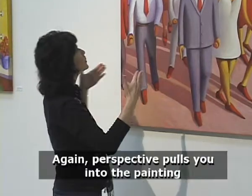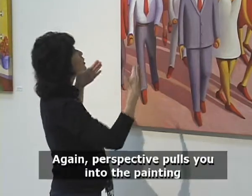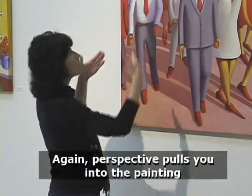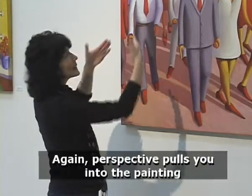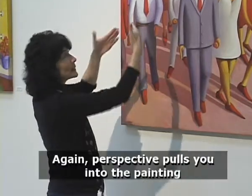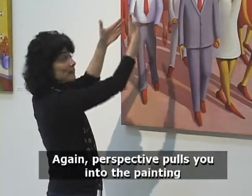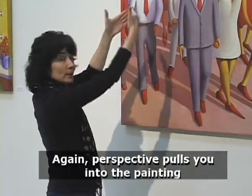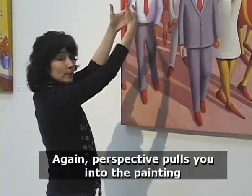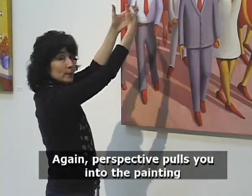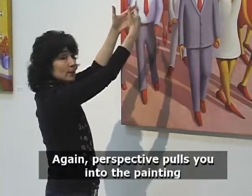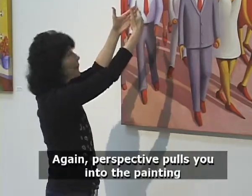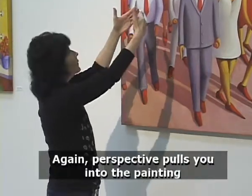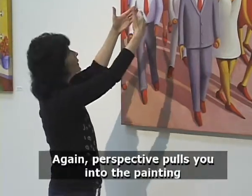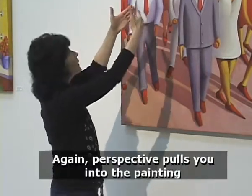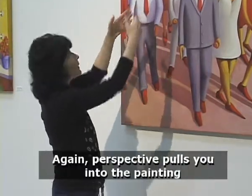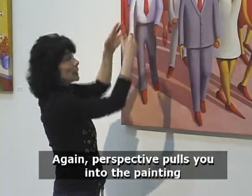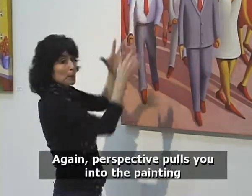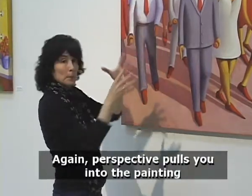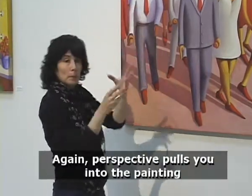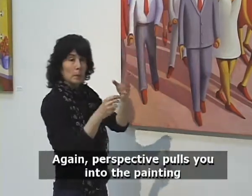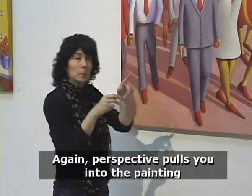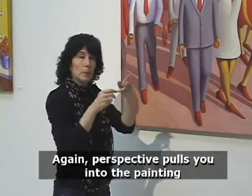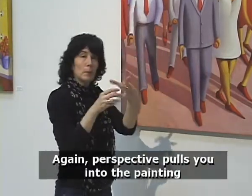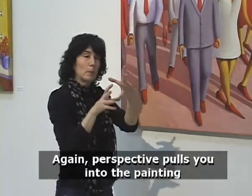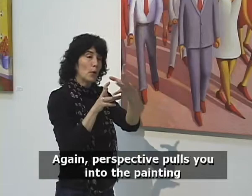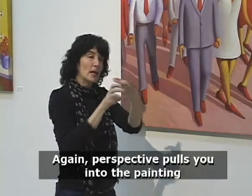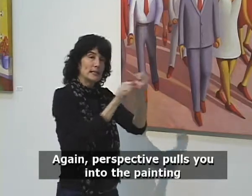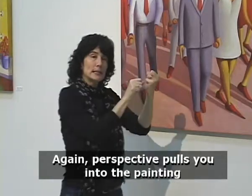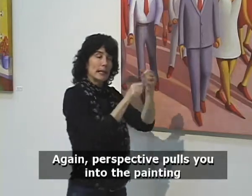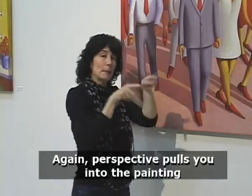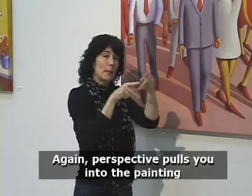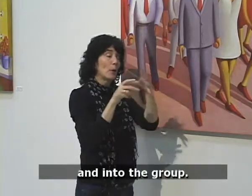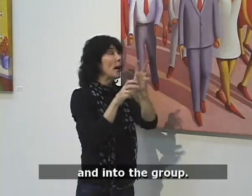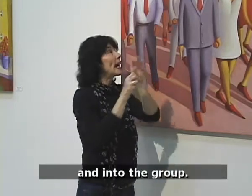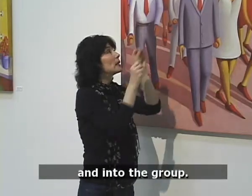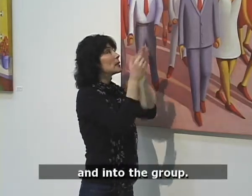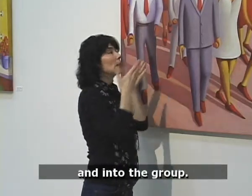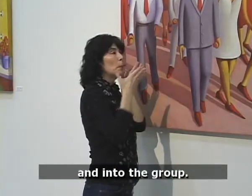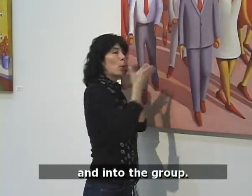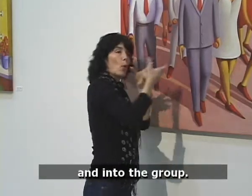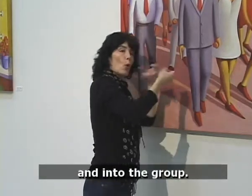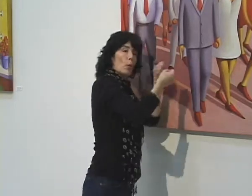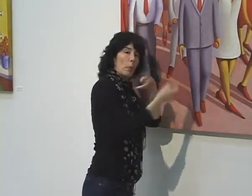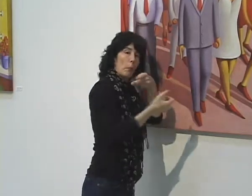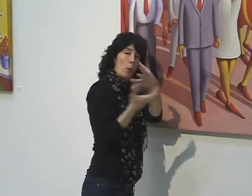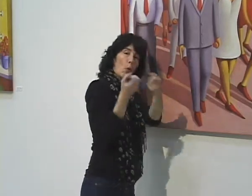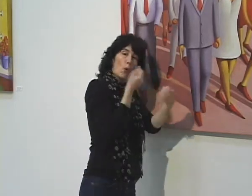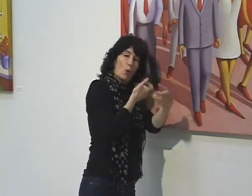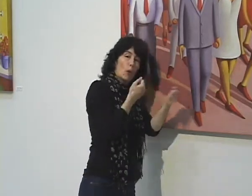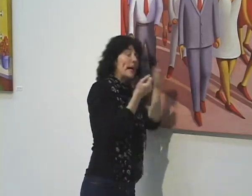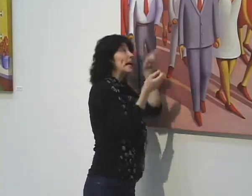Again, perspective pulls you into the painting and into the group.